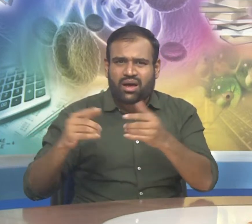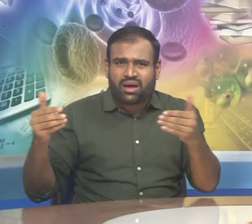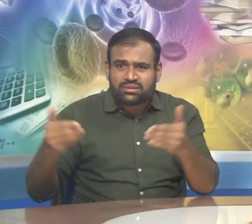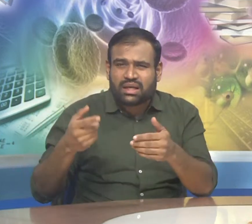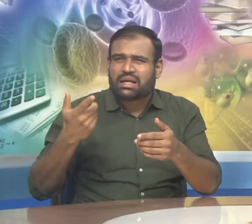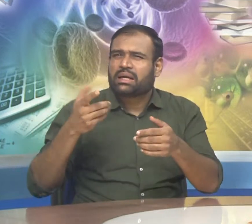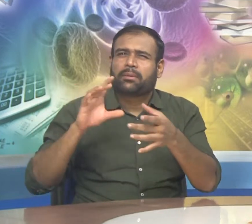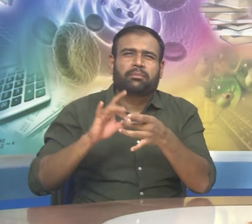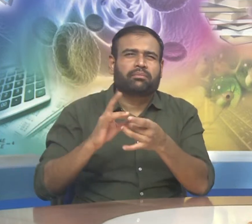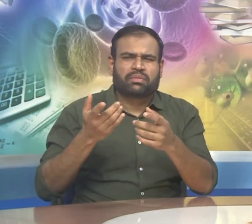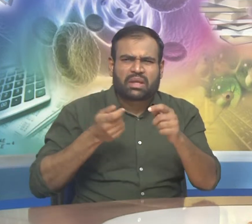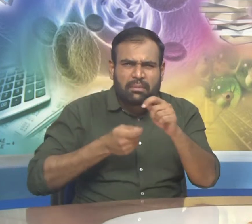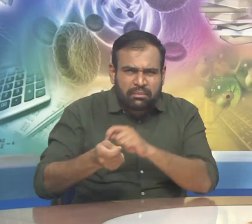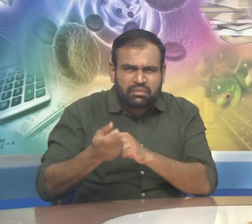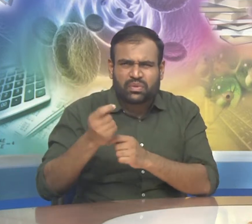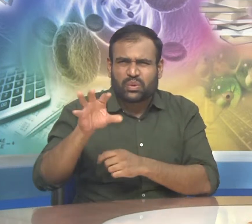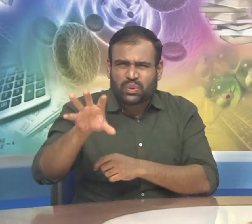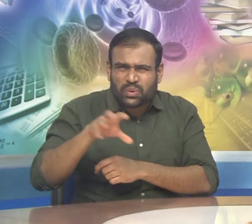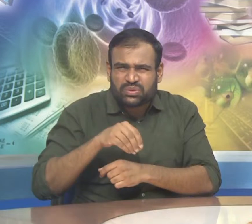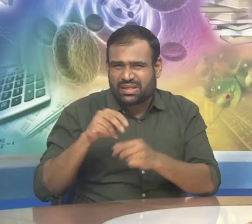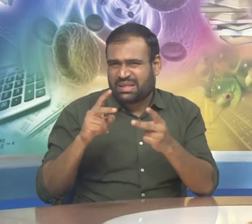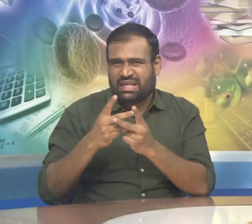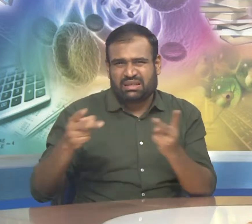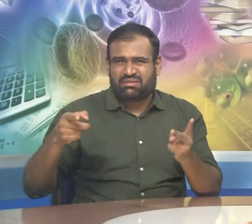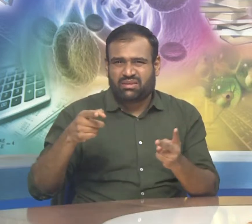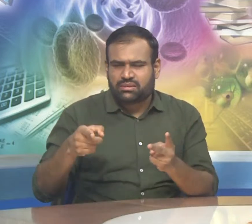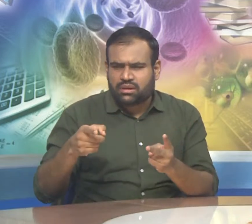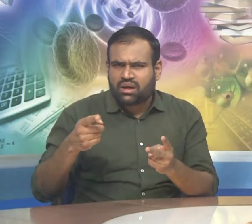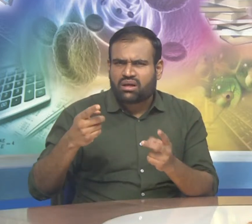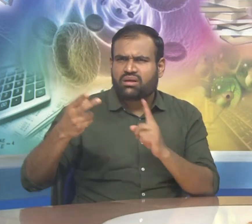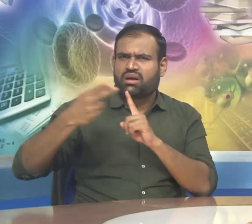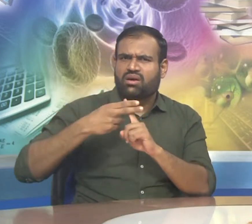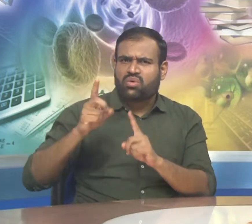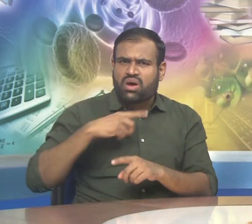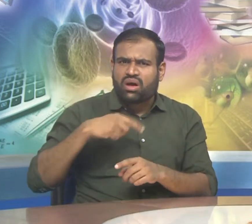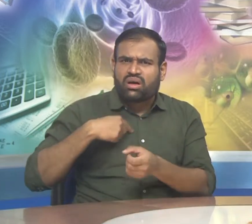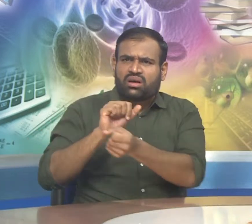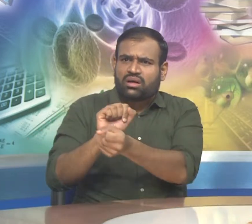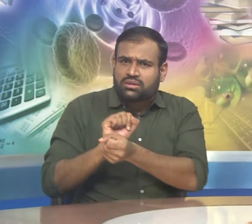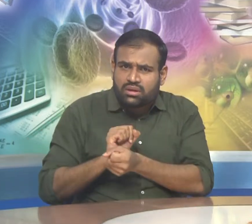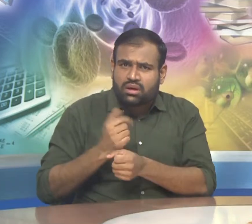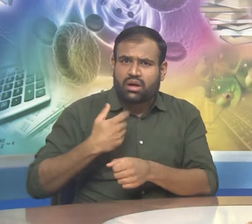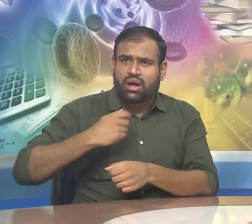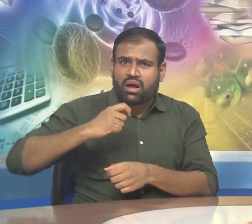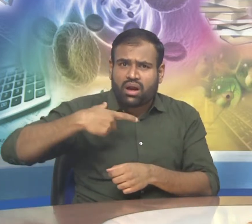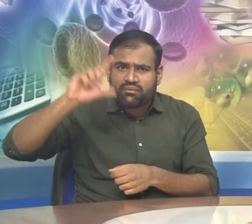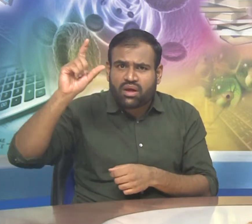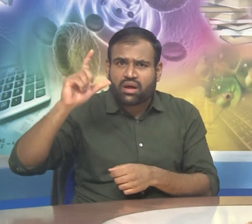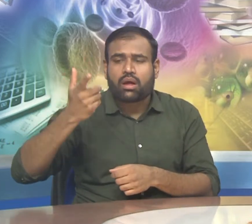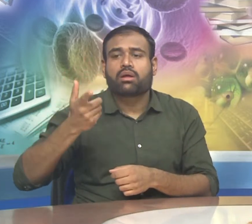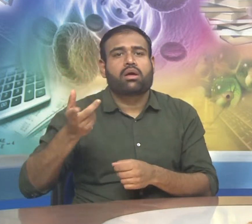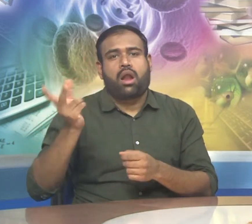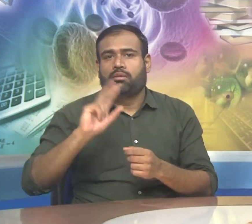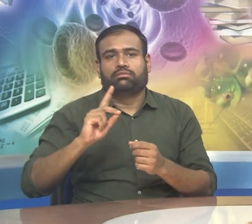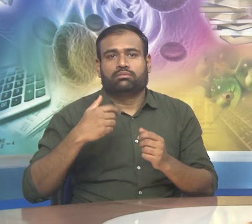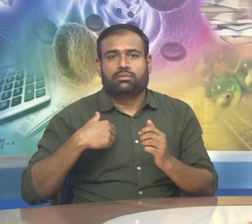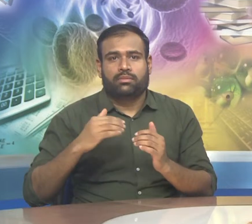criminal cases like robbery, murder,